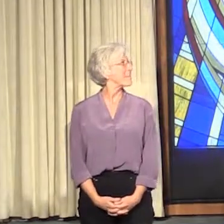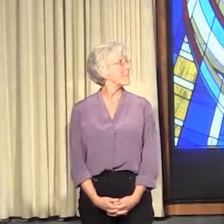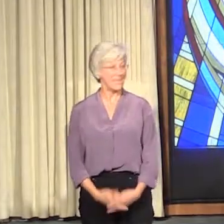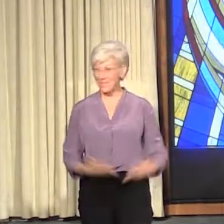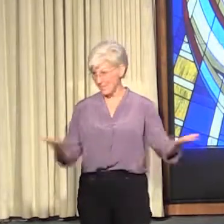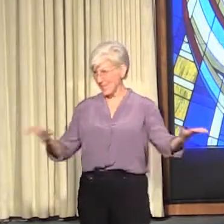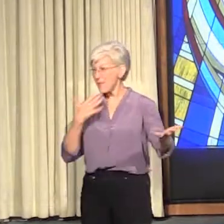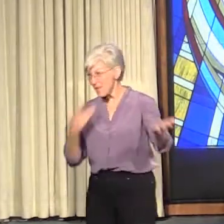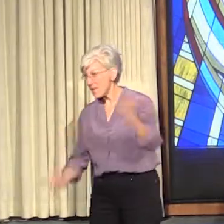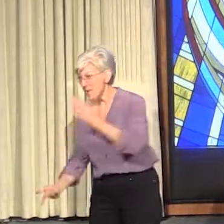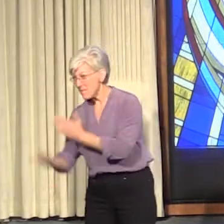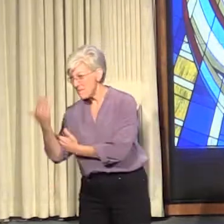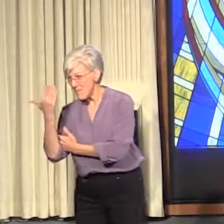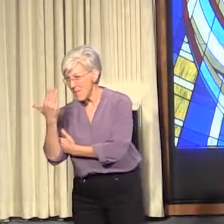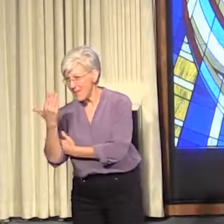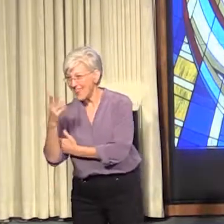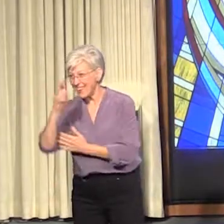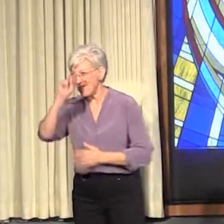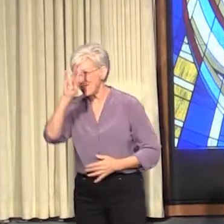So good morning, Unity of Birmingham.